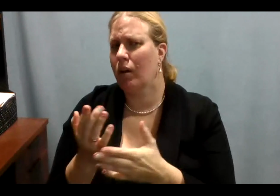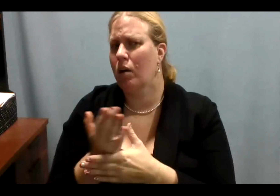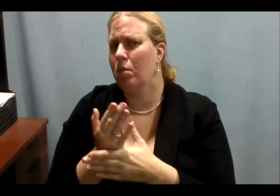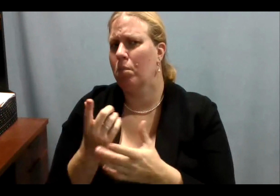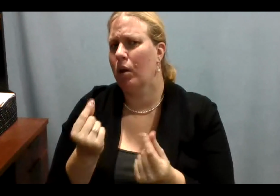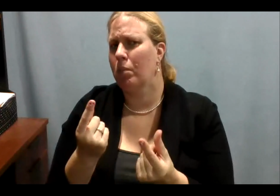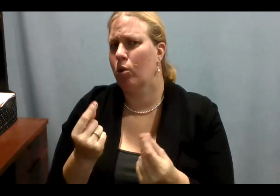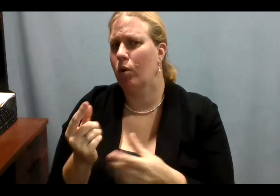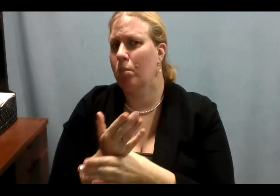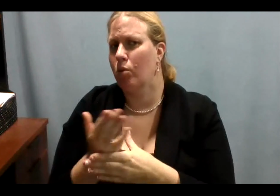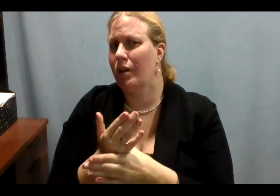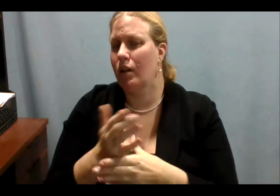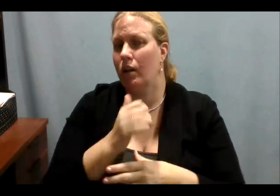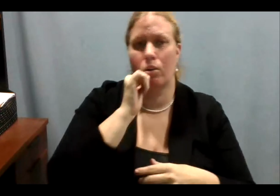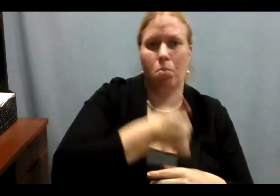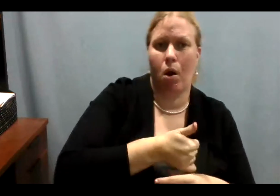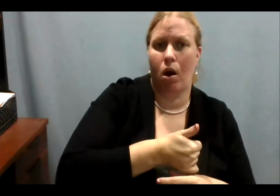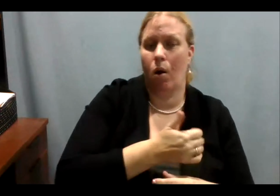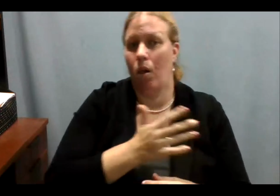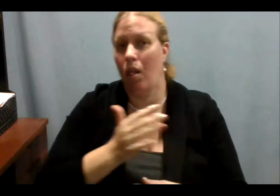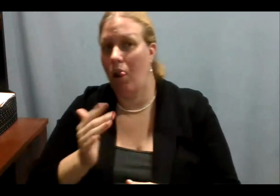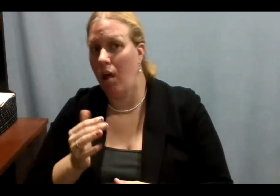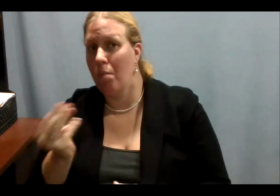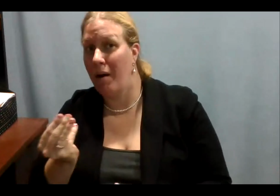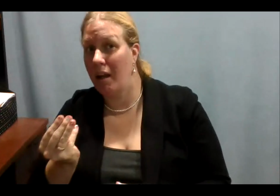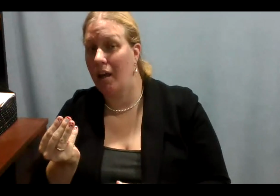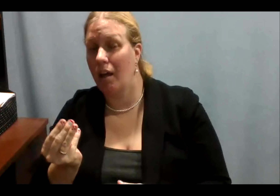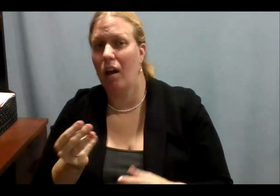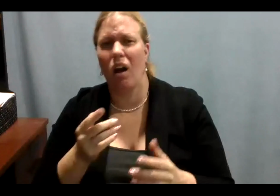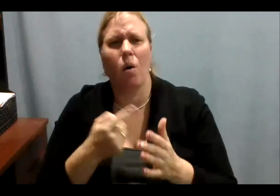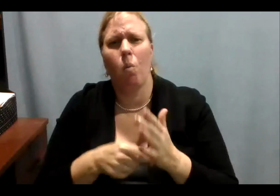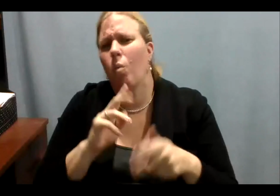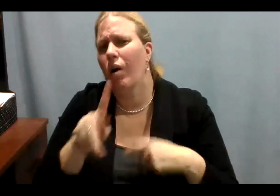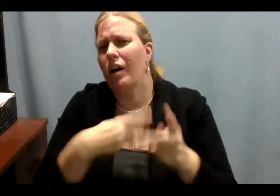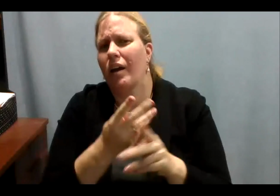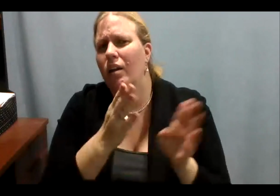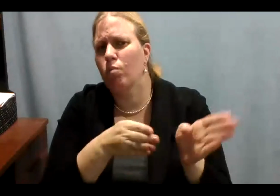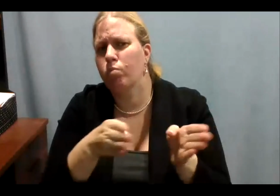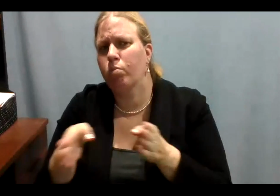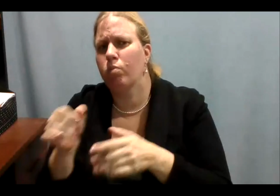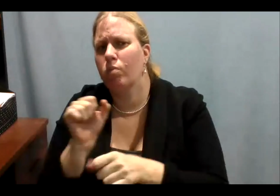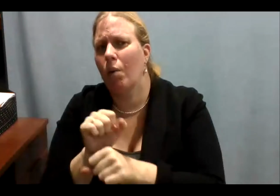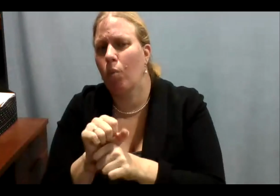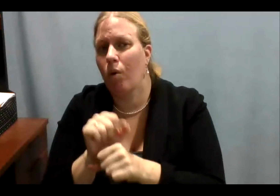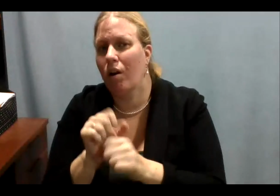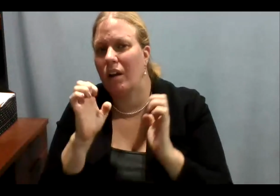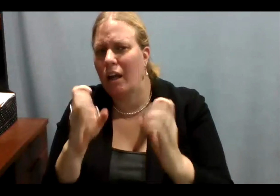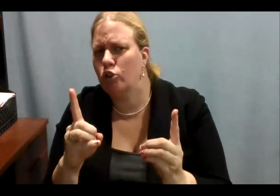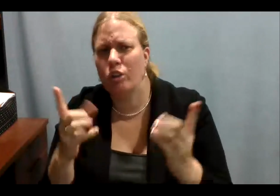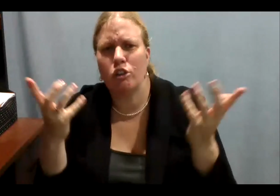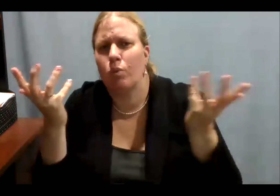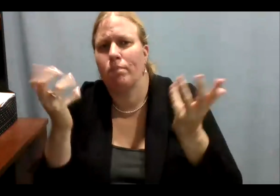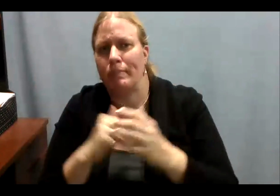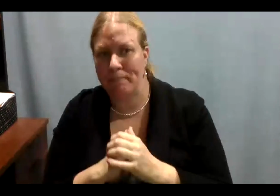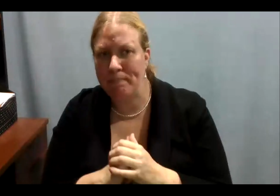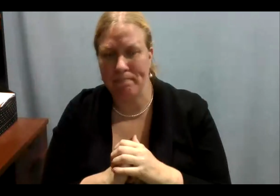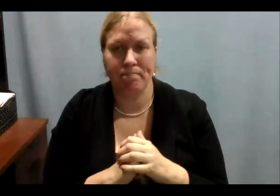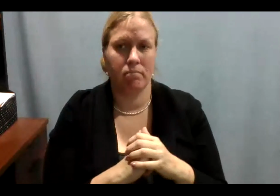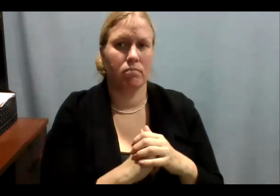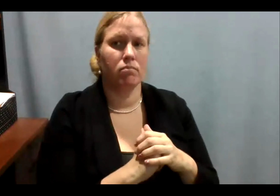after you get the vaccines and before you set up the clinic what kind of prep work do you need to do what education what what's what's going to be happening